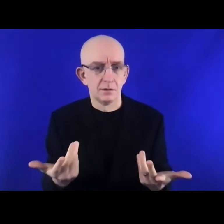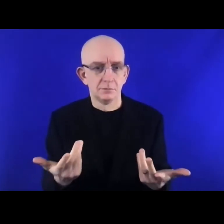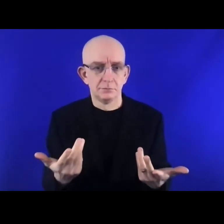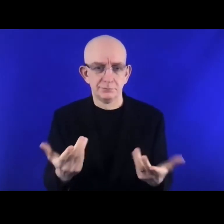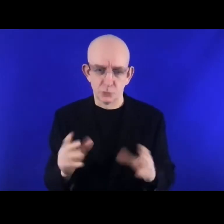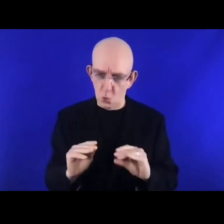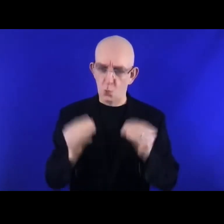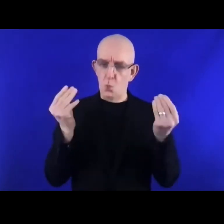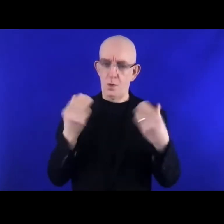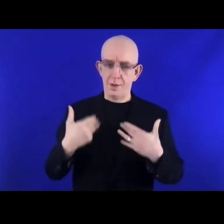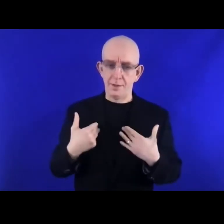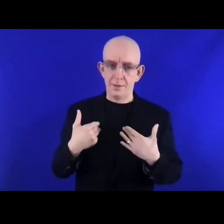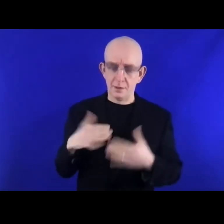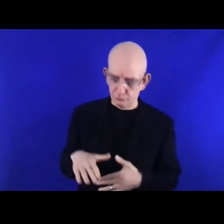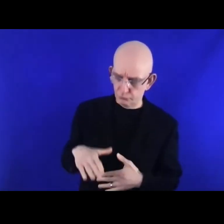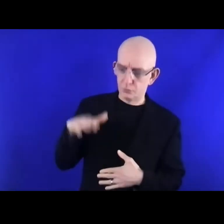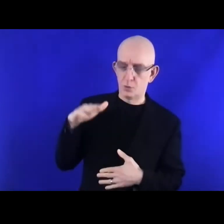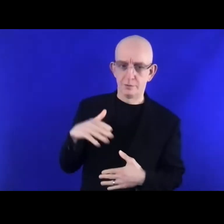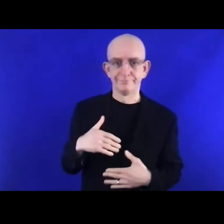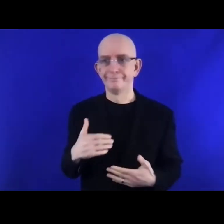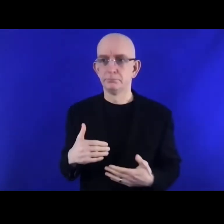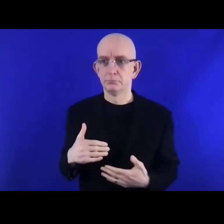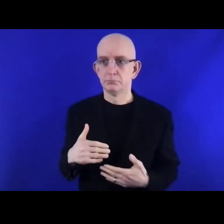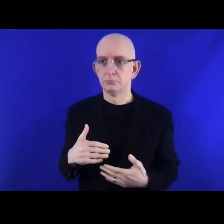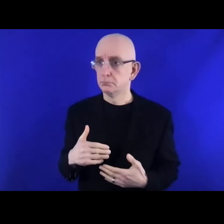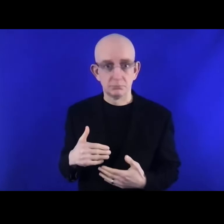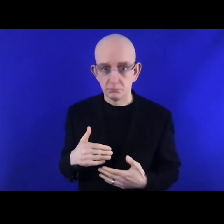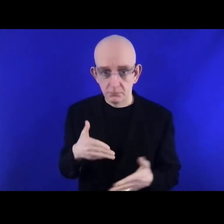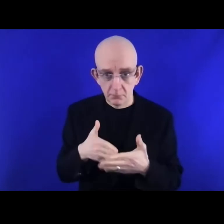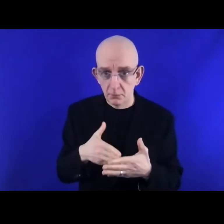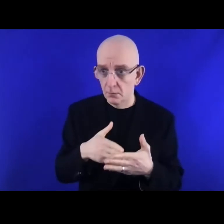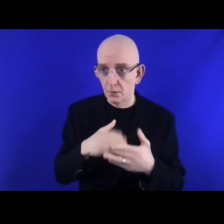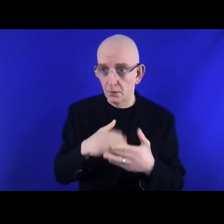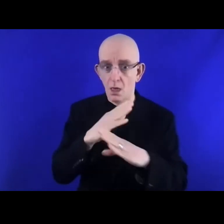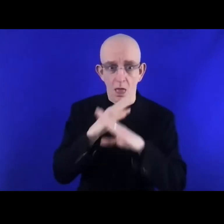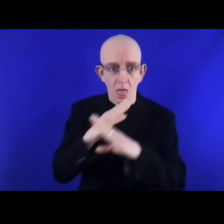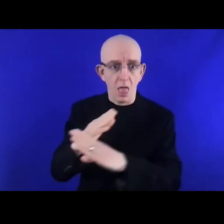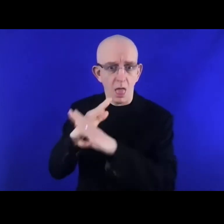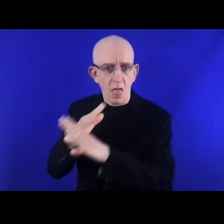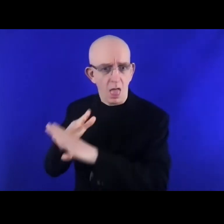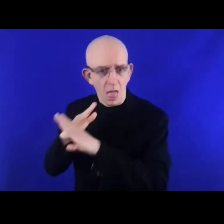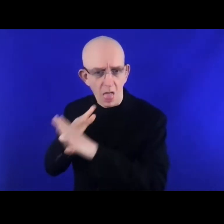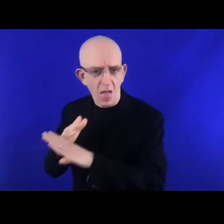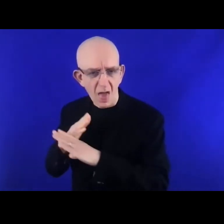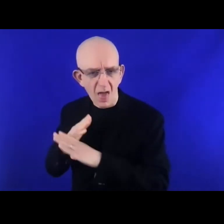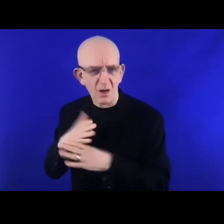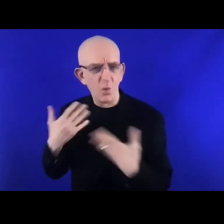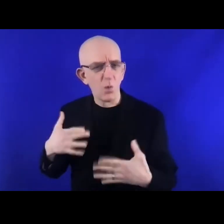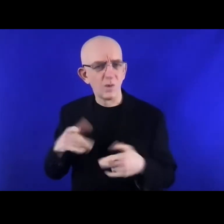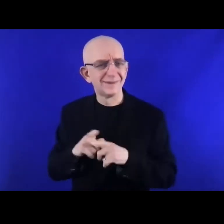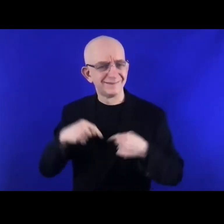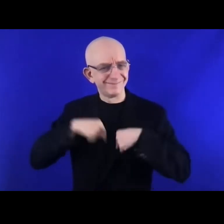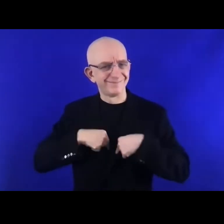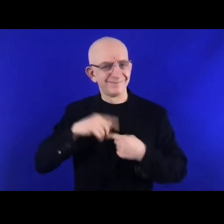cinema or socializing with your friends, and those basic things and needs that do